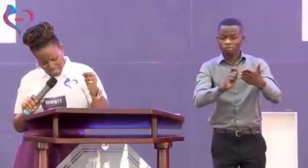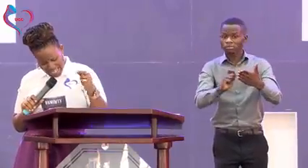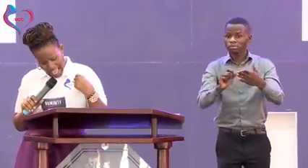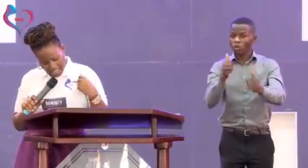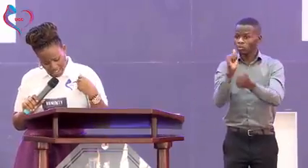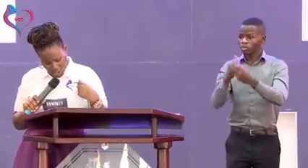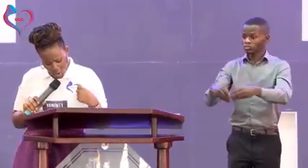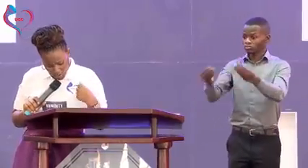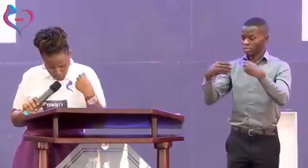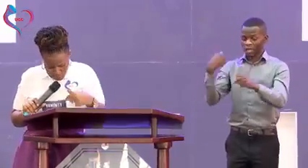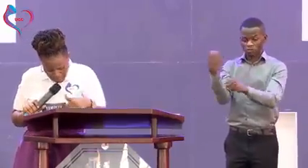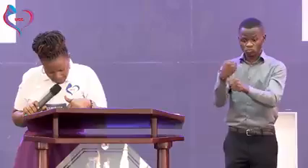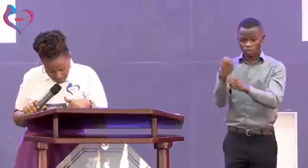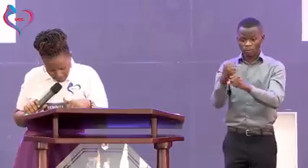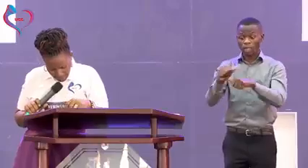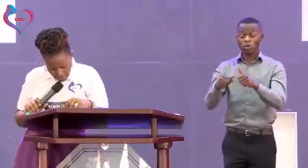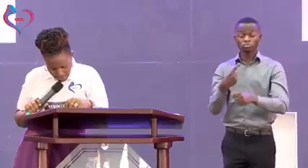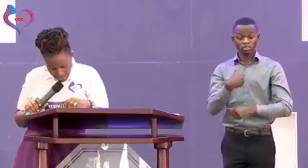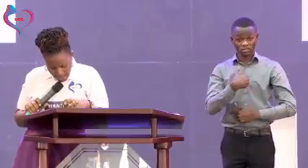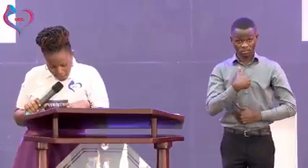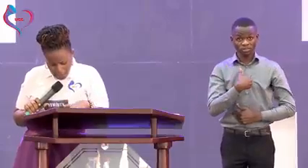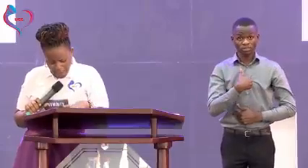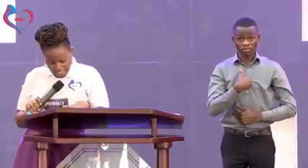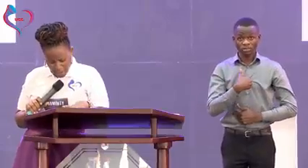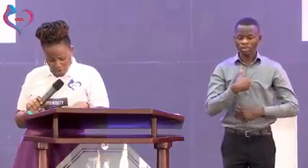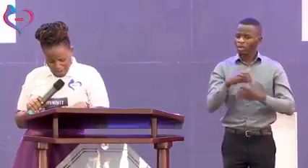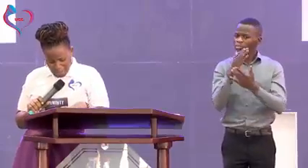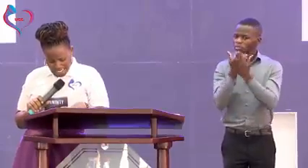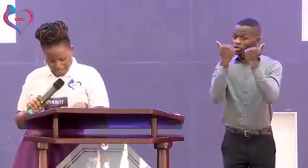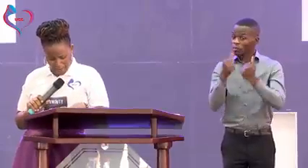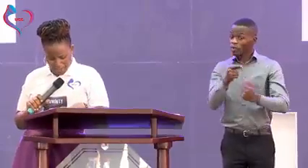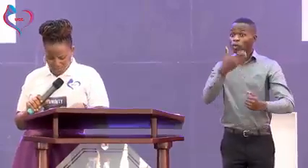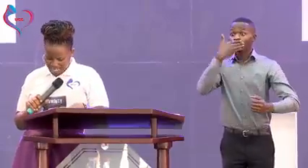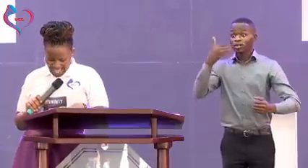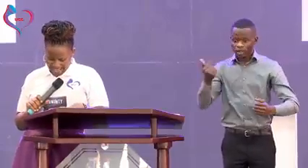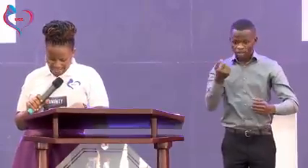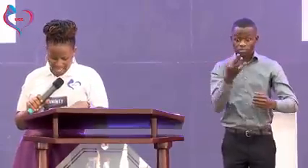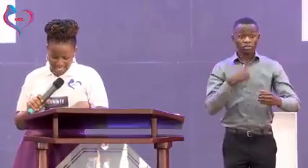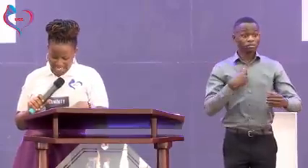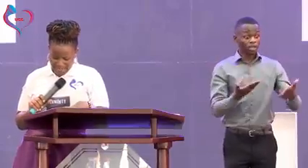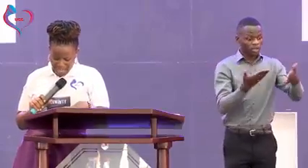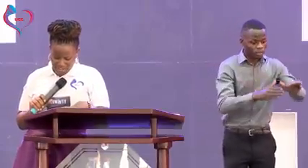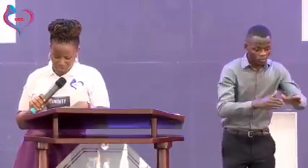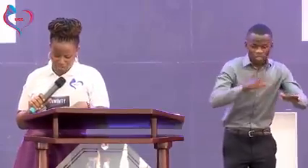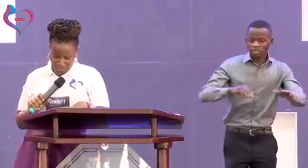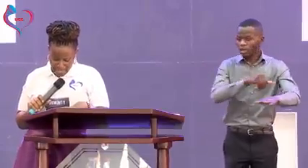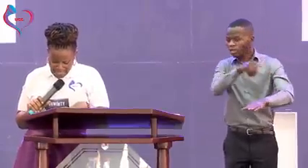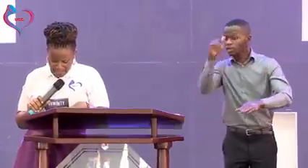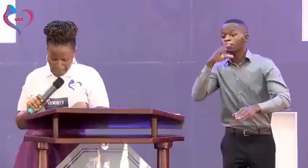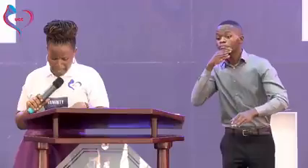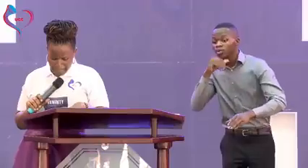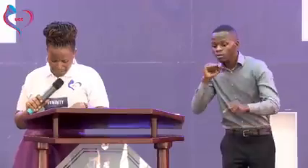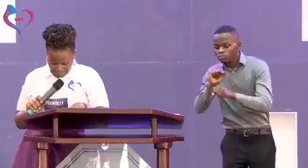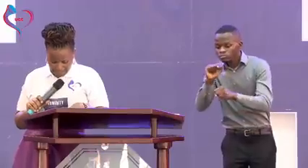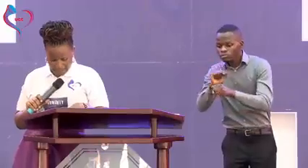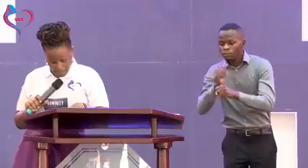they should be done so to me. For it would be better for me to die than any man should